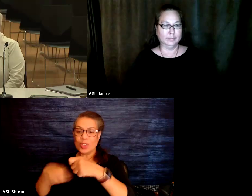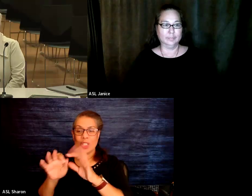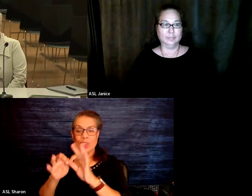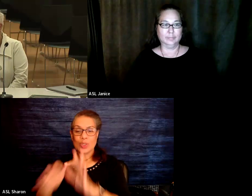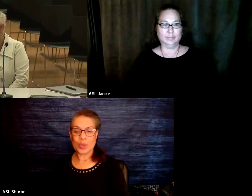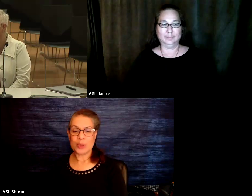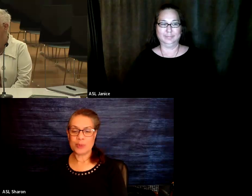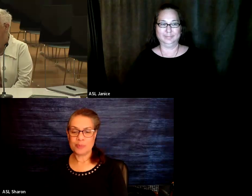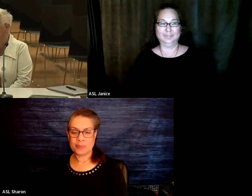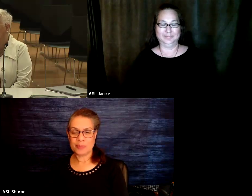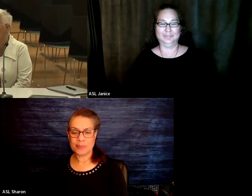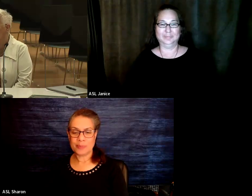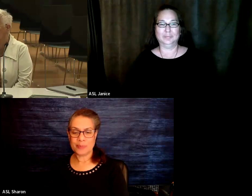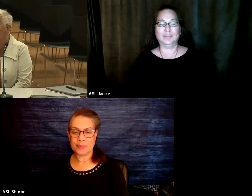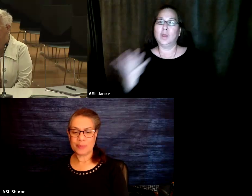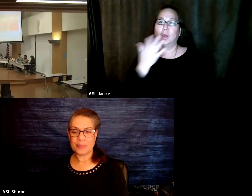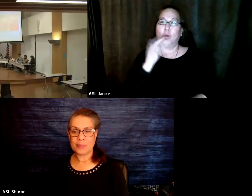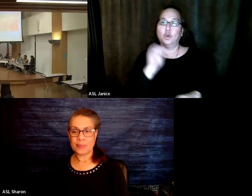Good evening. I think